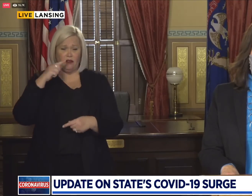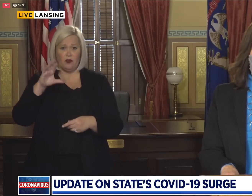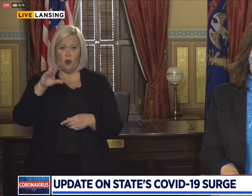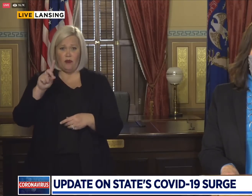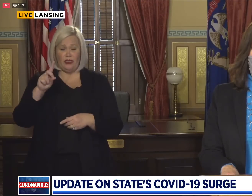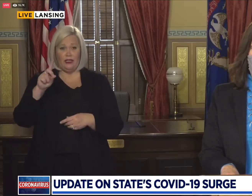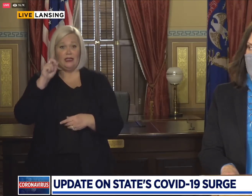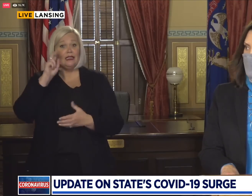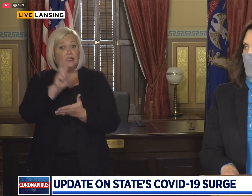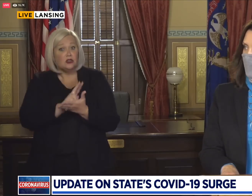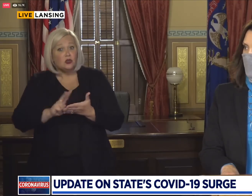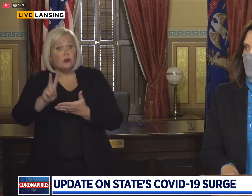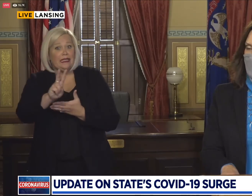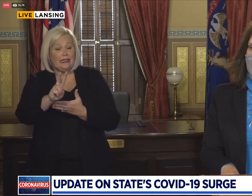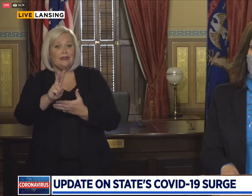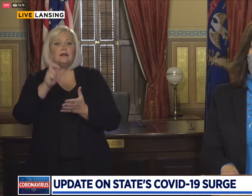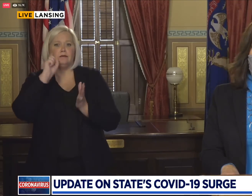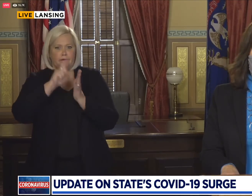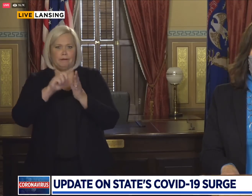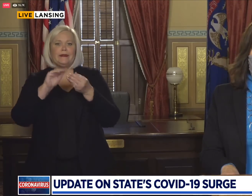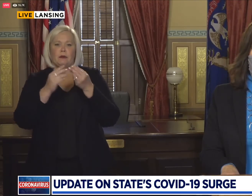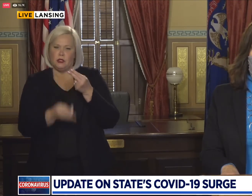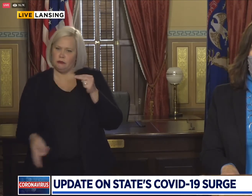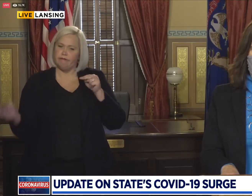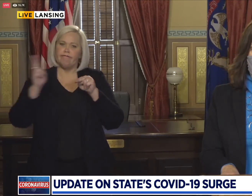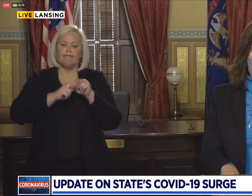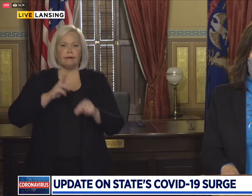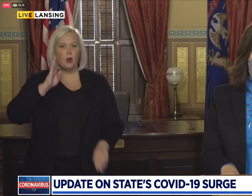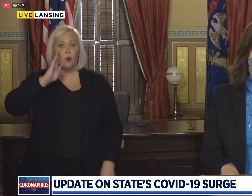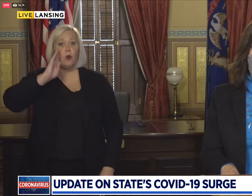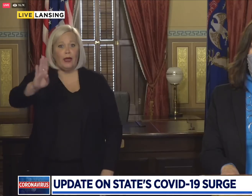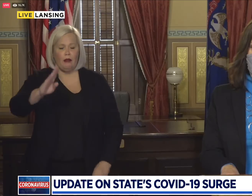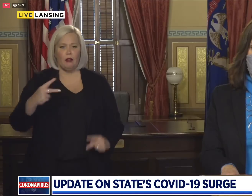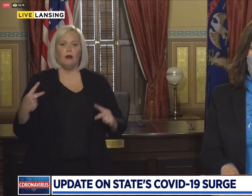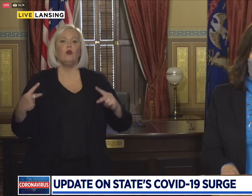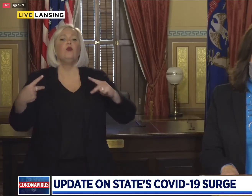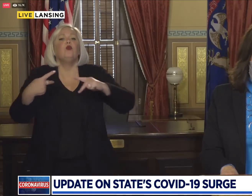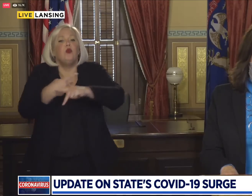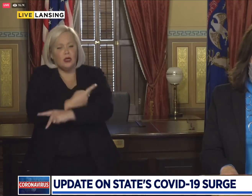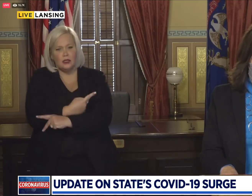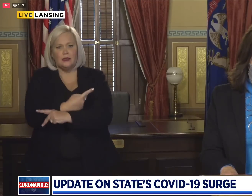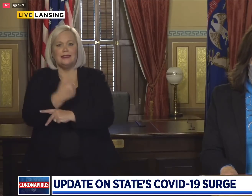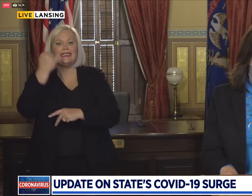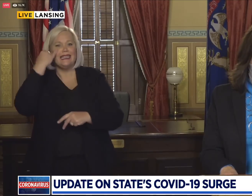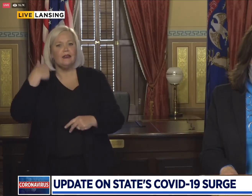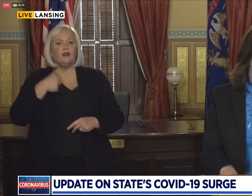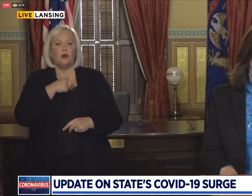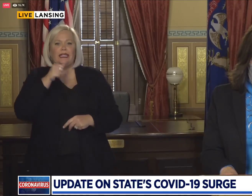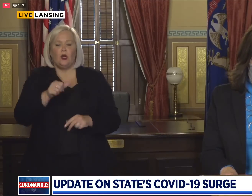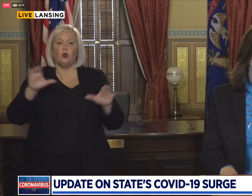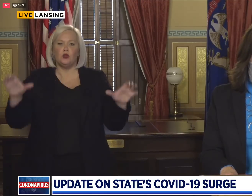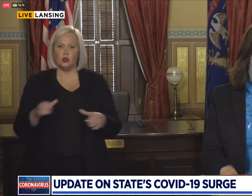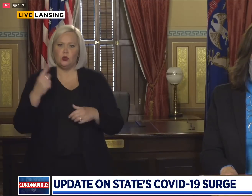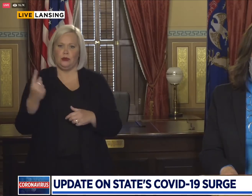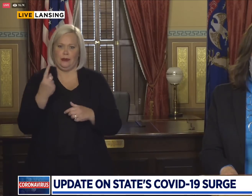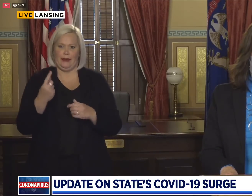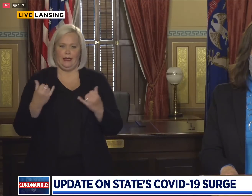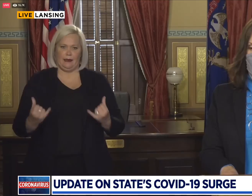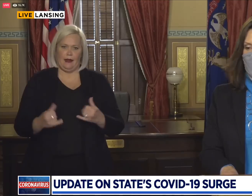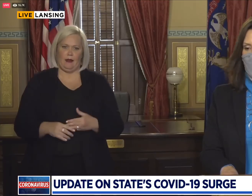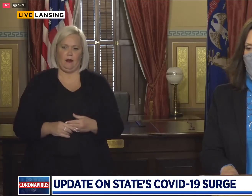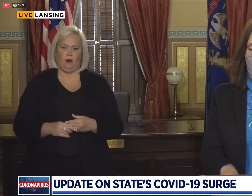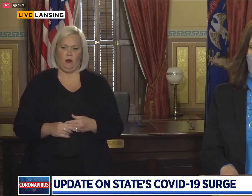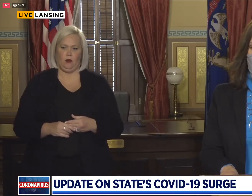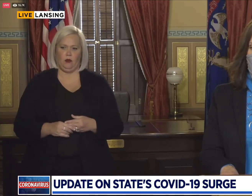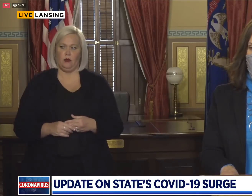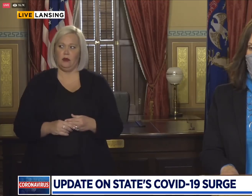now, we are going to see our numbers continue to climb without significant action by the people across our state. I know